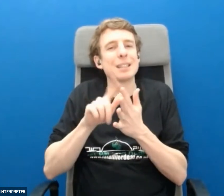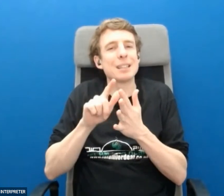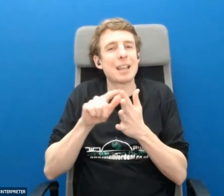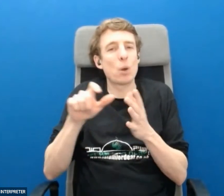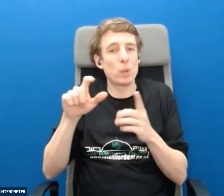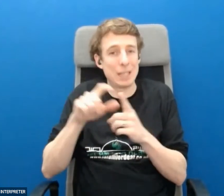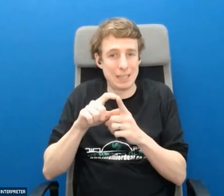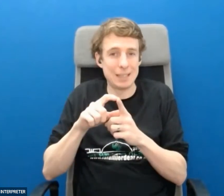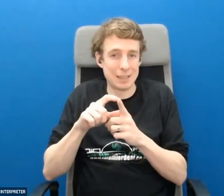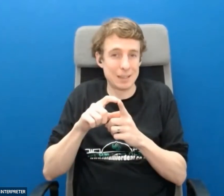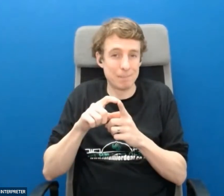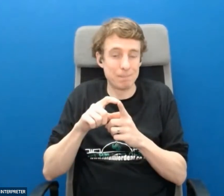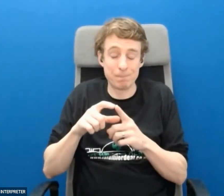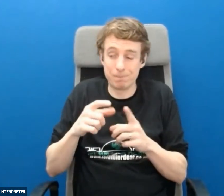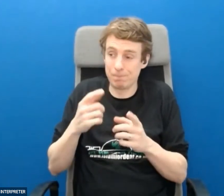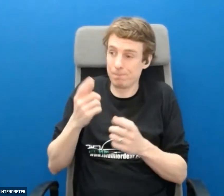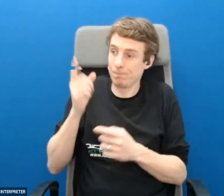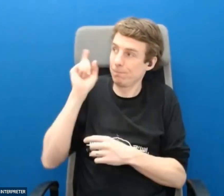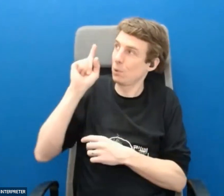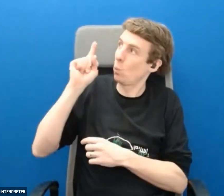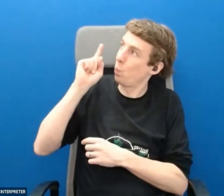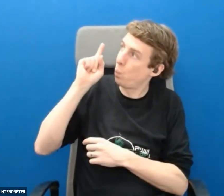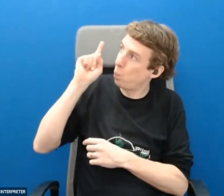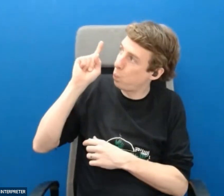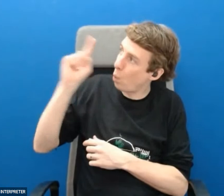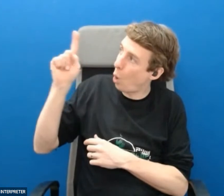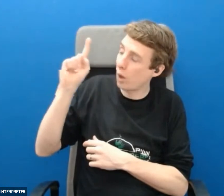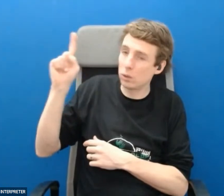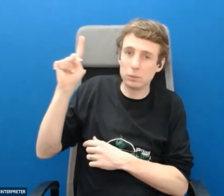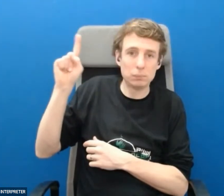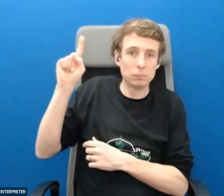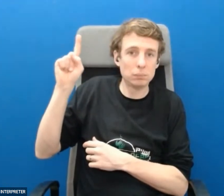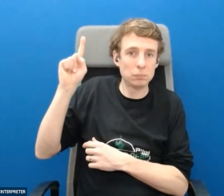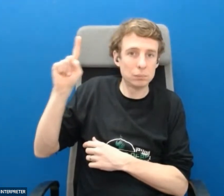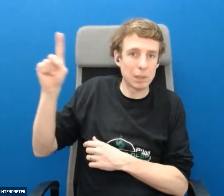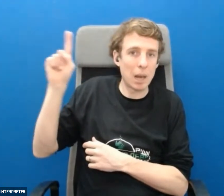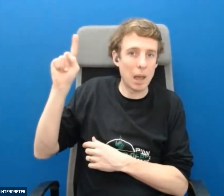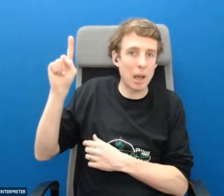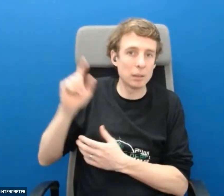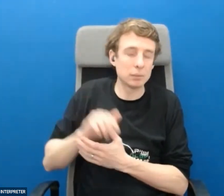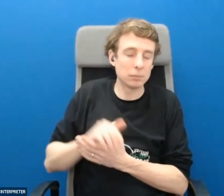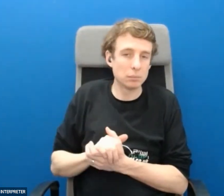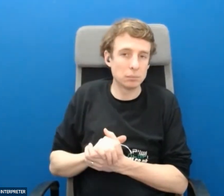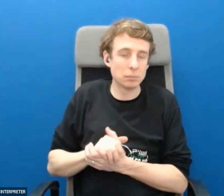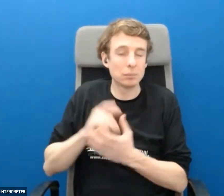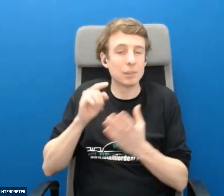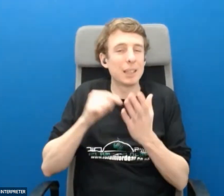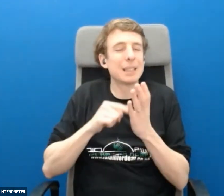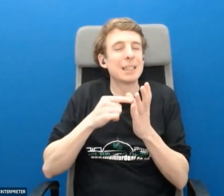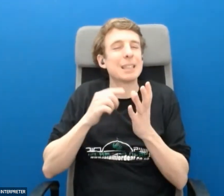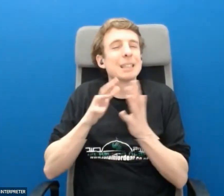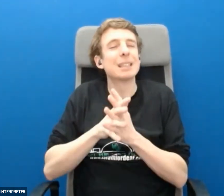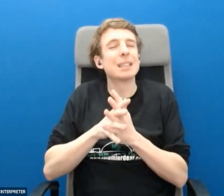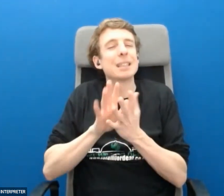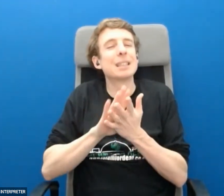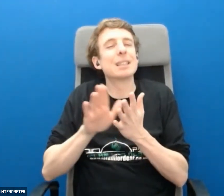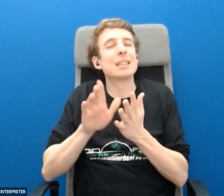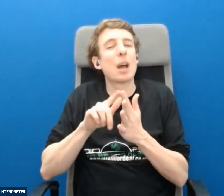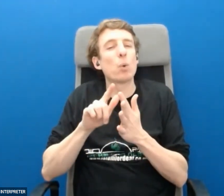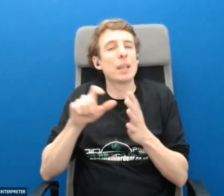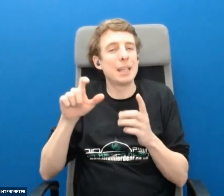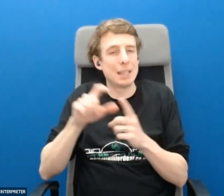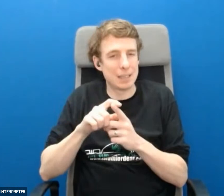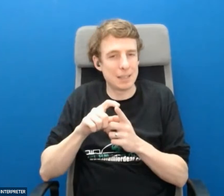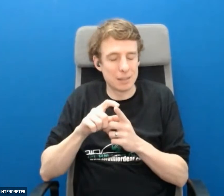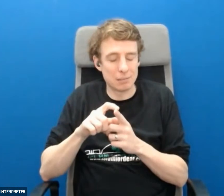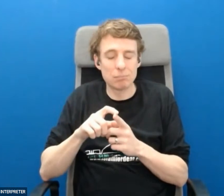Tawheed. And this Tawheed is split into three categories. The first, the category of Allah's Lordship,